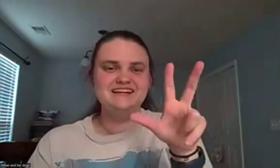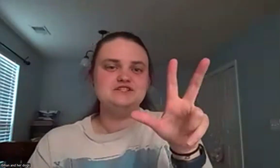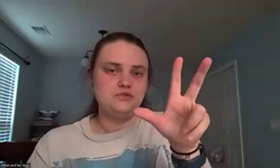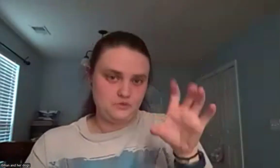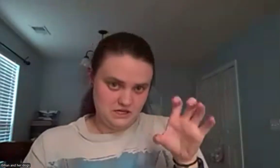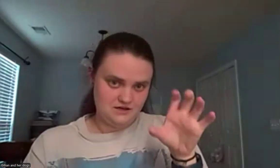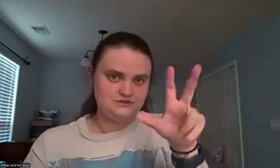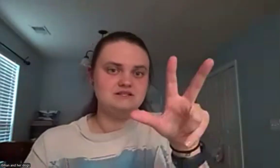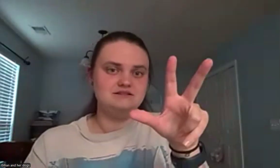So 300.